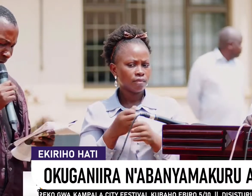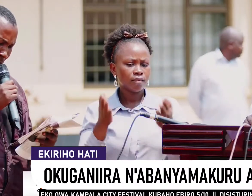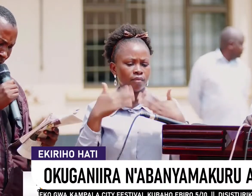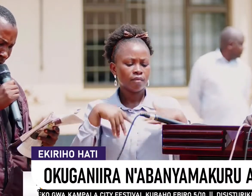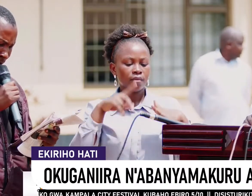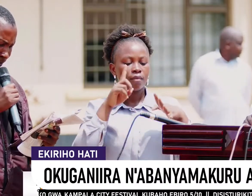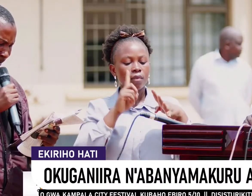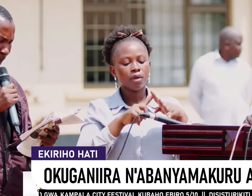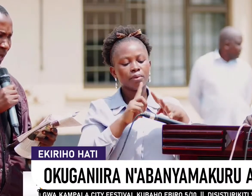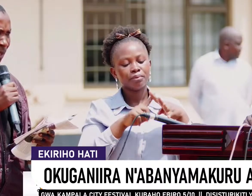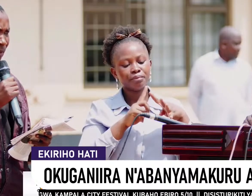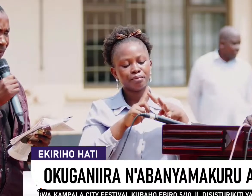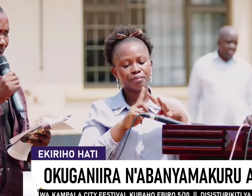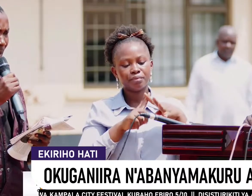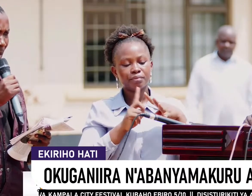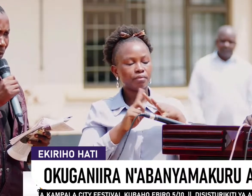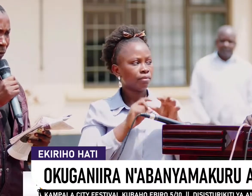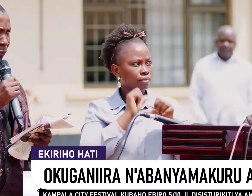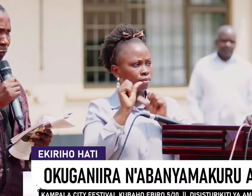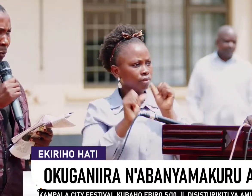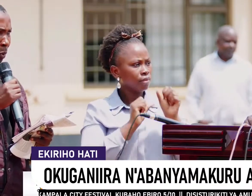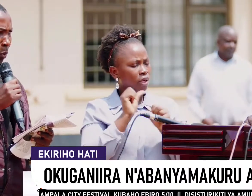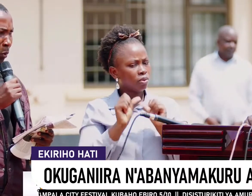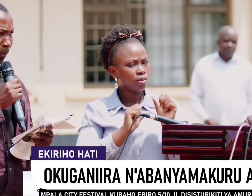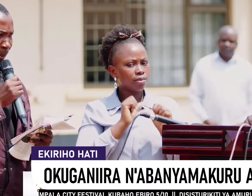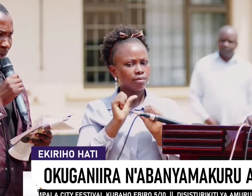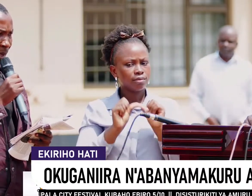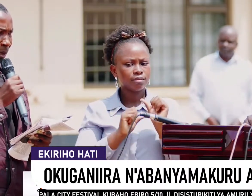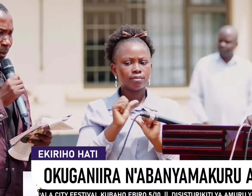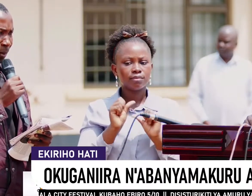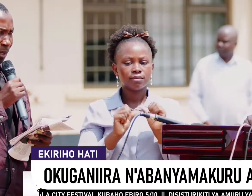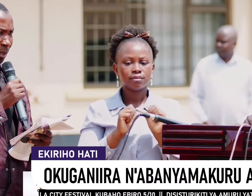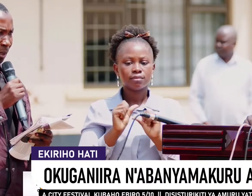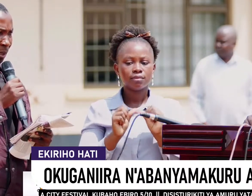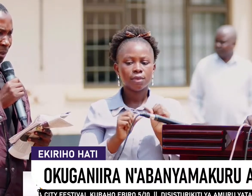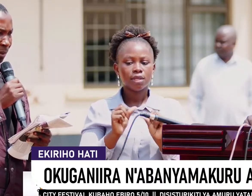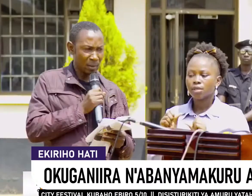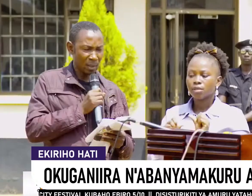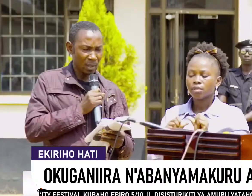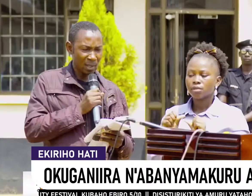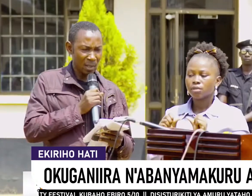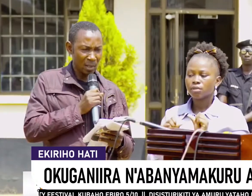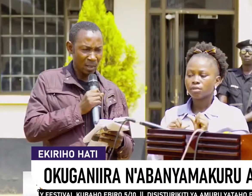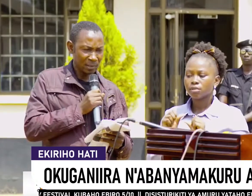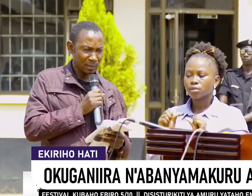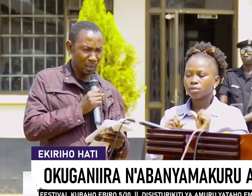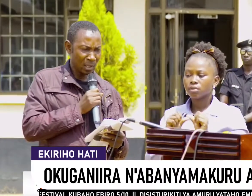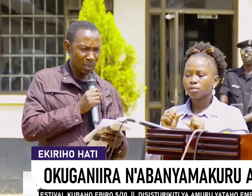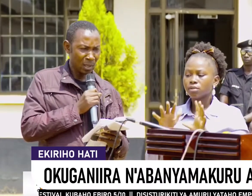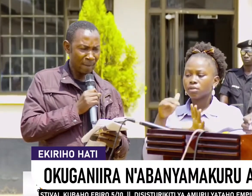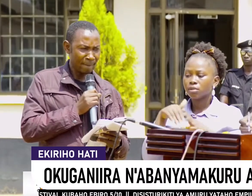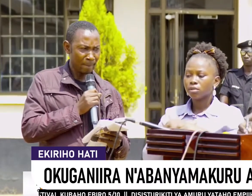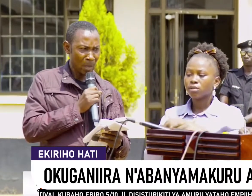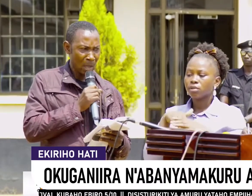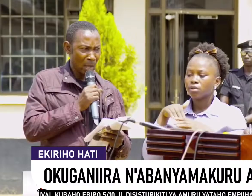The first question is about the in